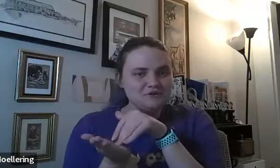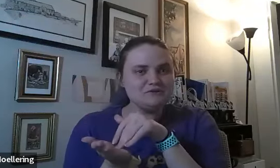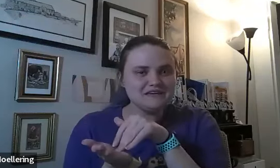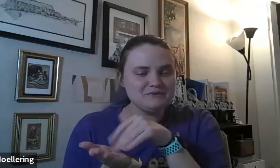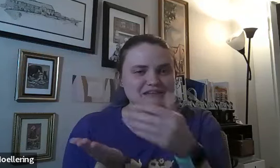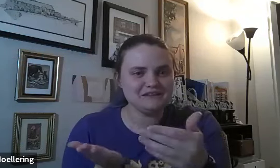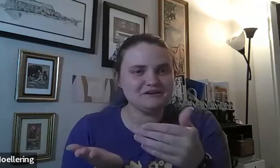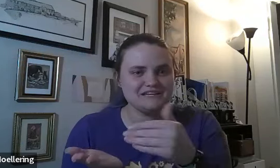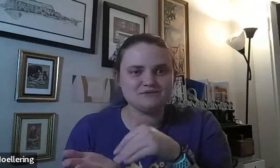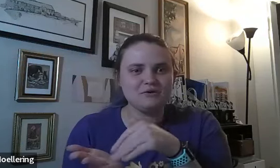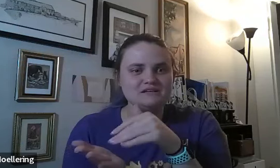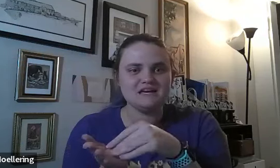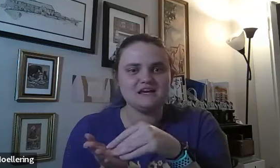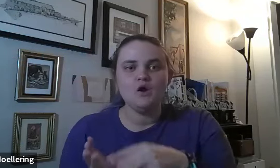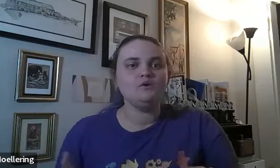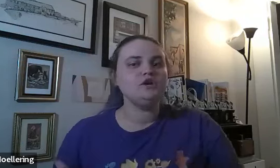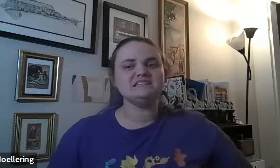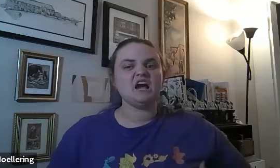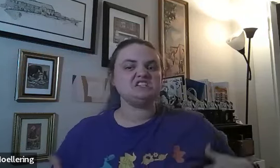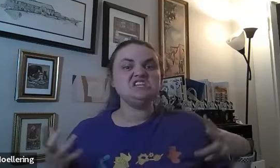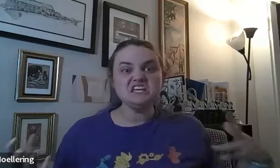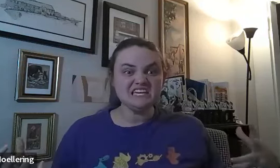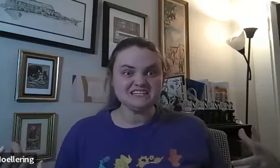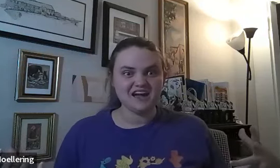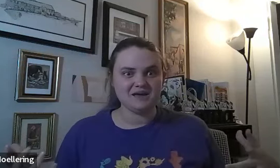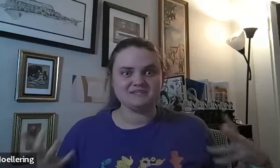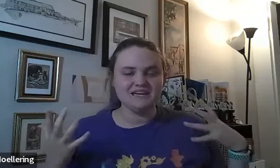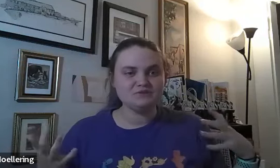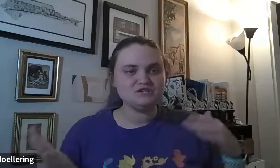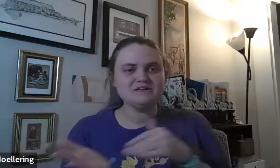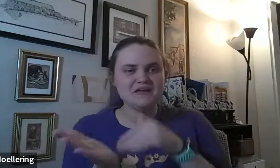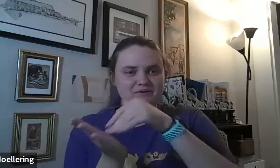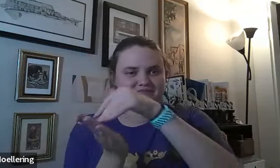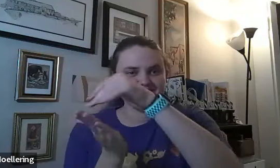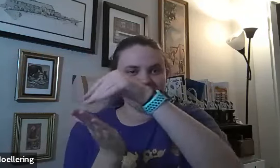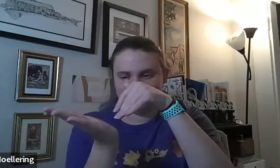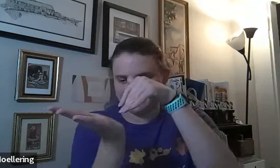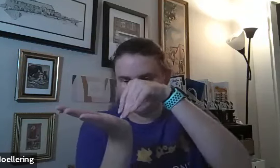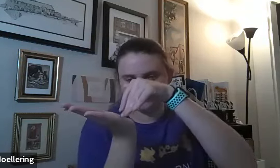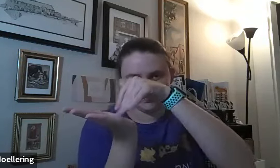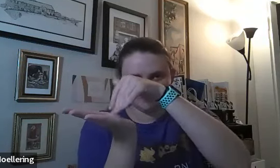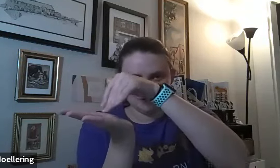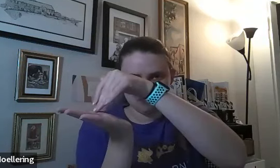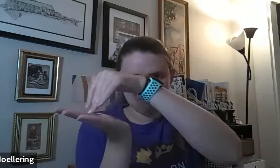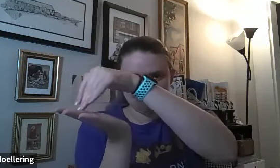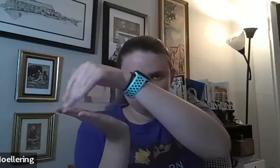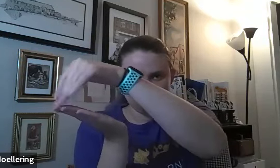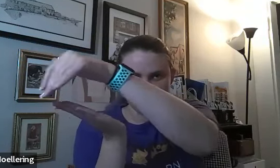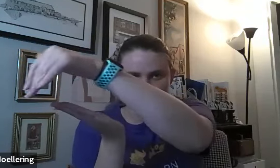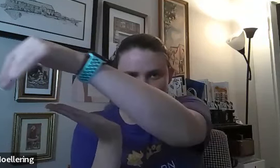you would think with like little kids when they're always like, well, you know, it's like a zillion times. He was doing that, but with a sign, and his was just bump, bump, bump, bump, bump, bump, bump, bump, bump, bump,